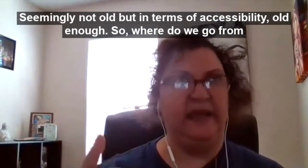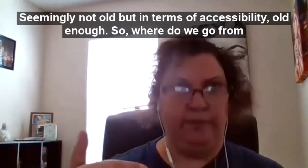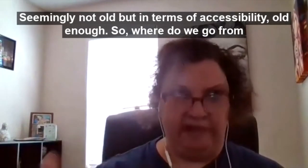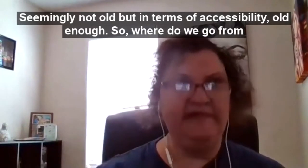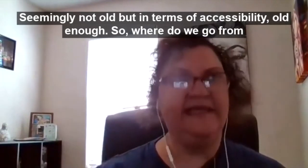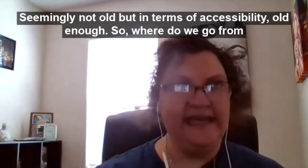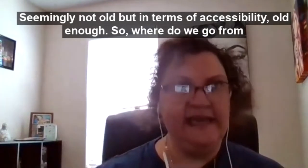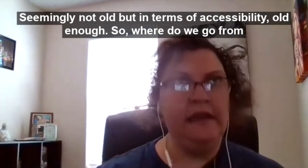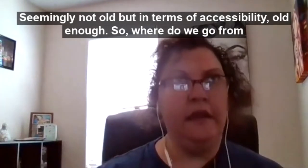accessibility,